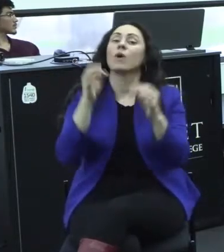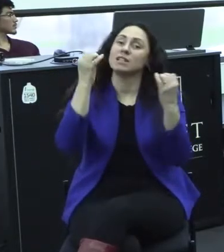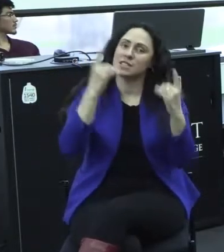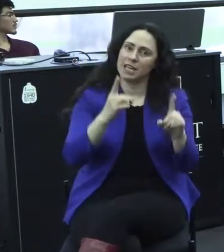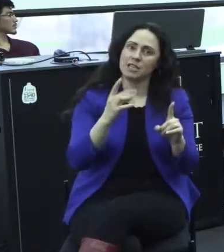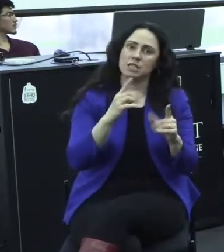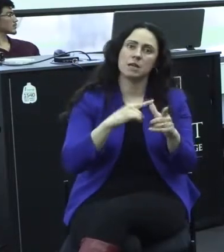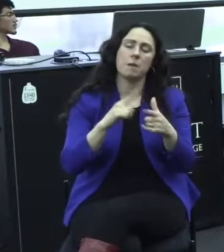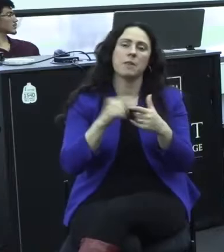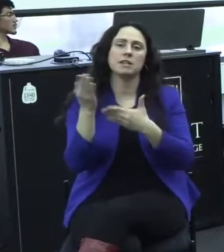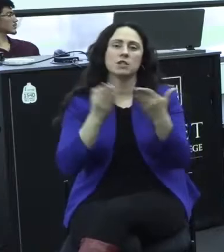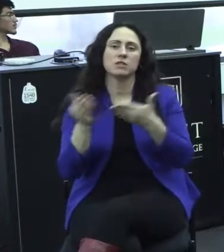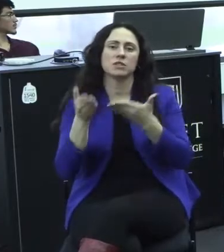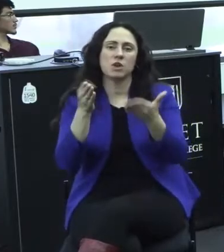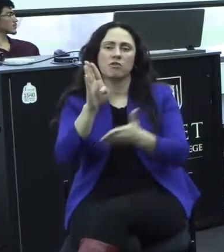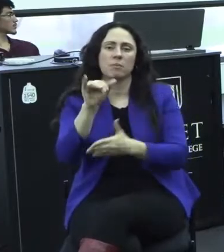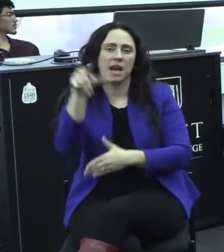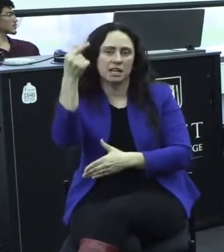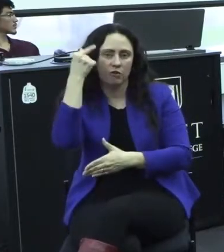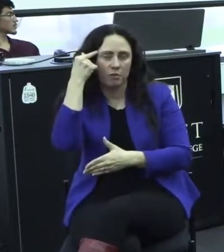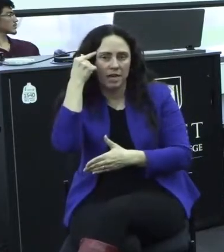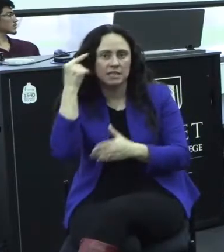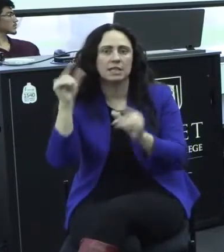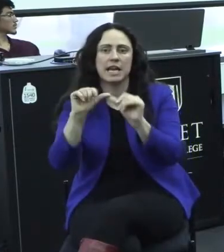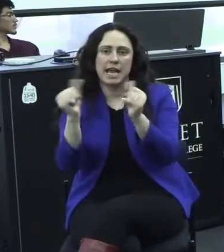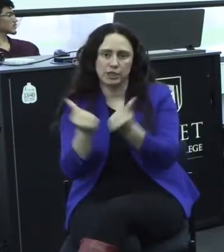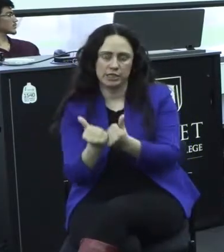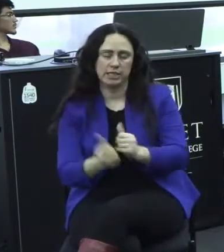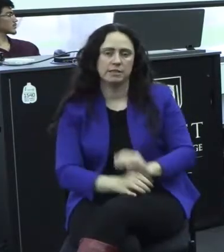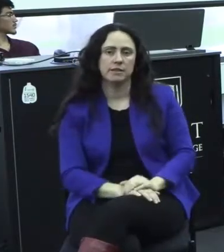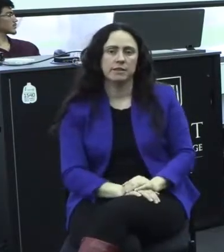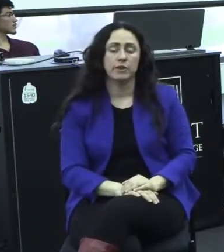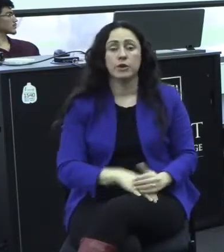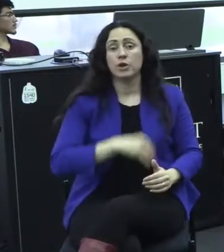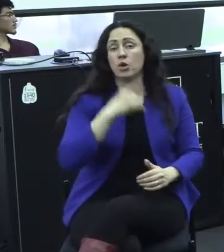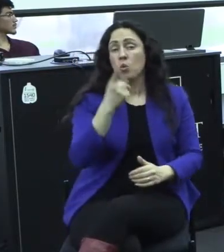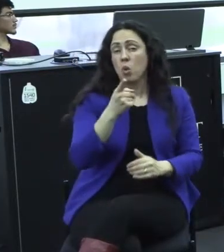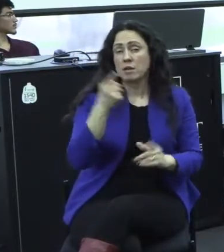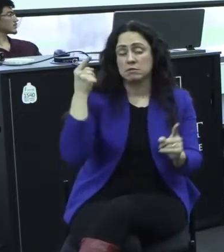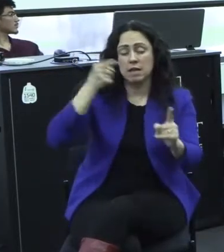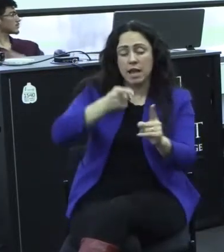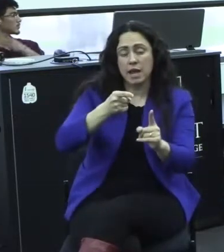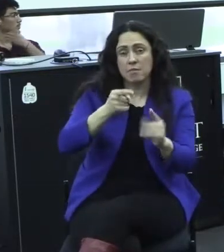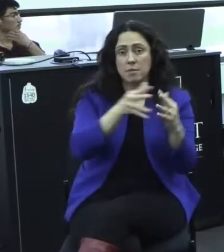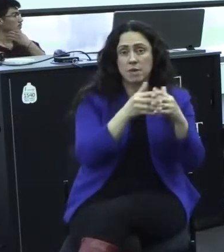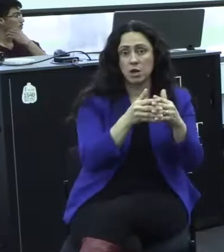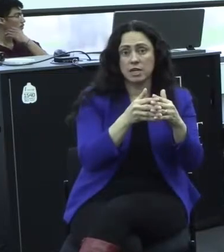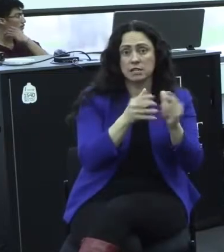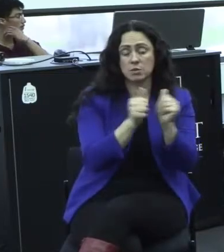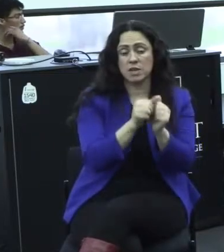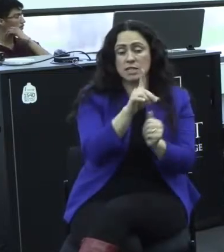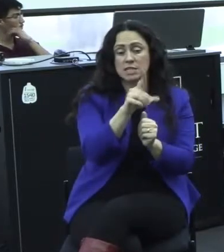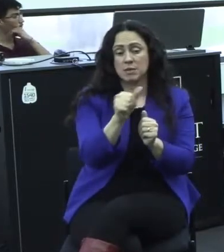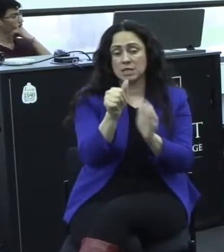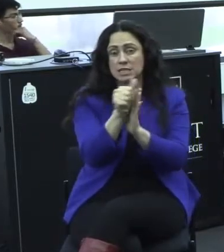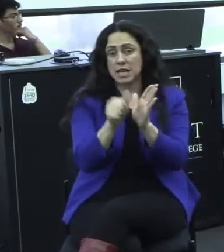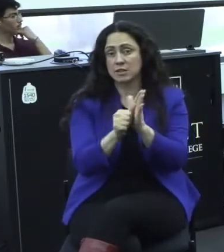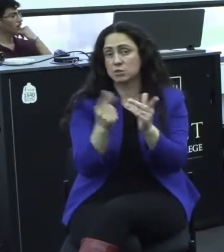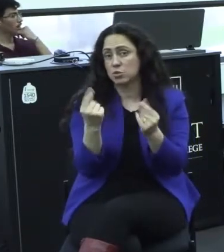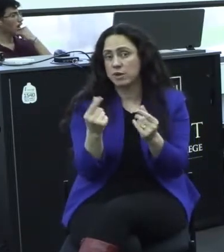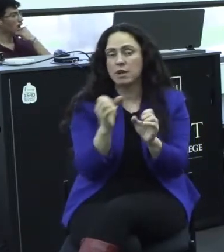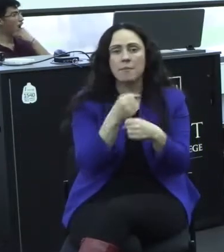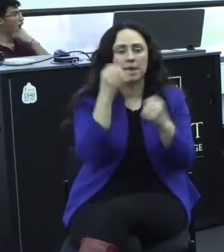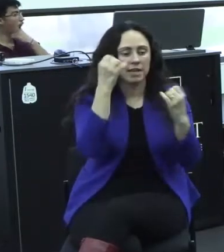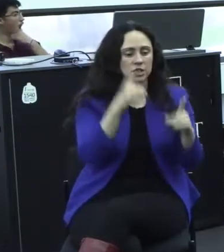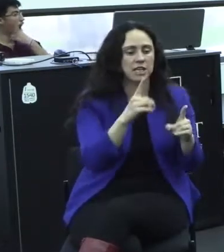education, and then services offered by governmental entities. And one aim of the Americans with Disabilities Act is to make